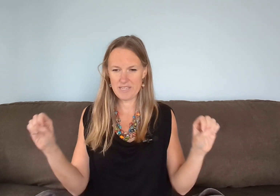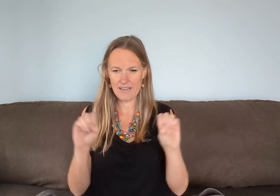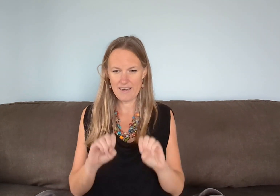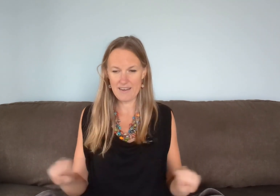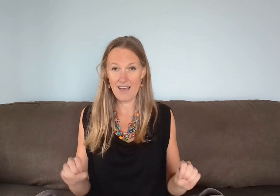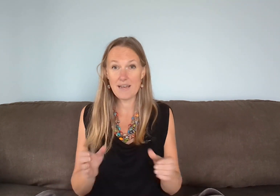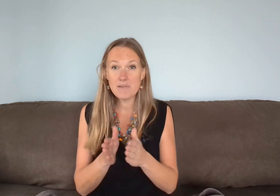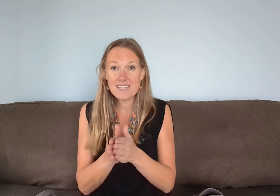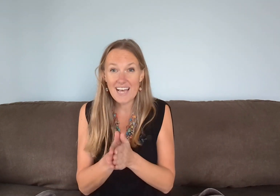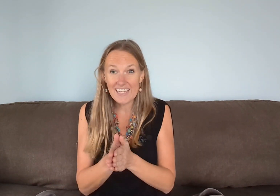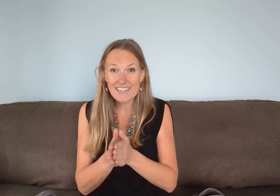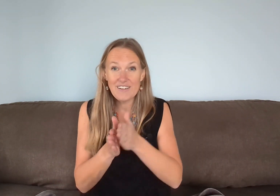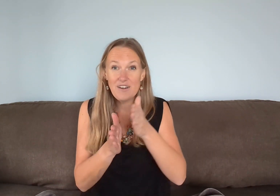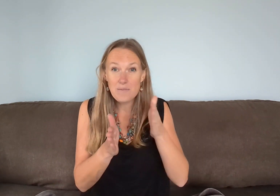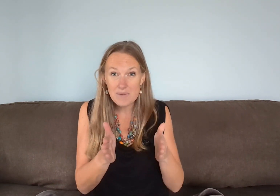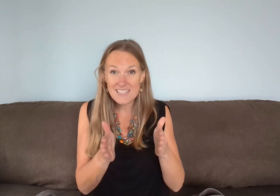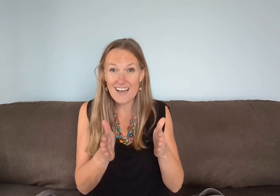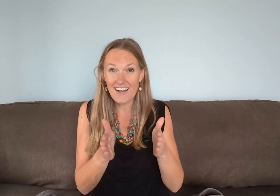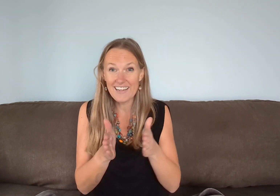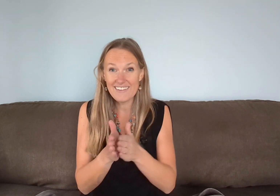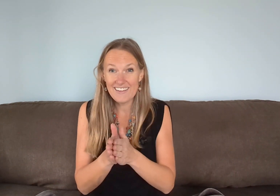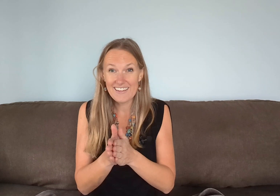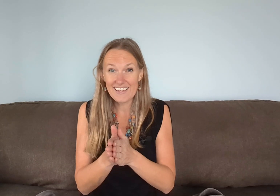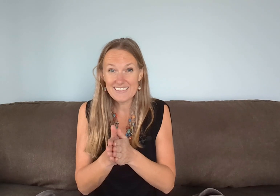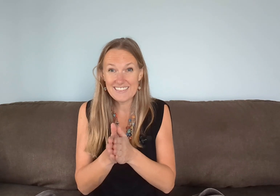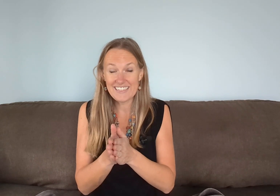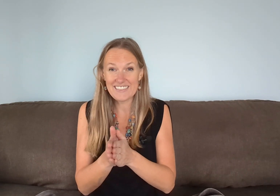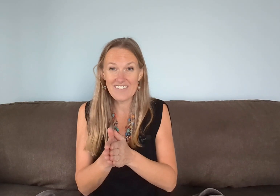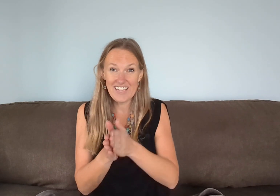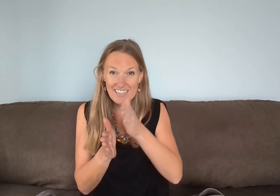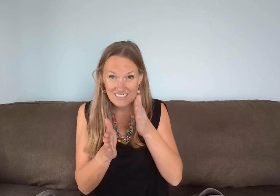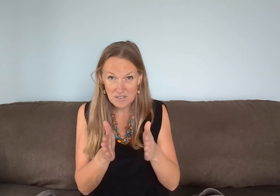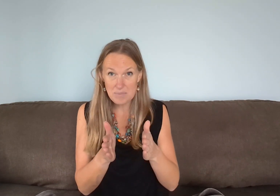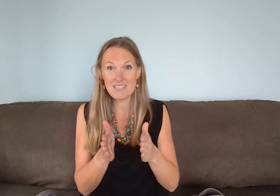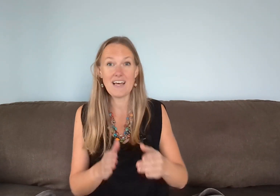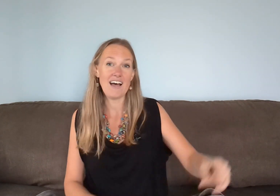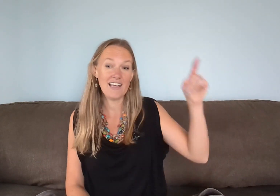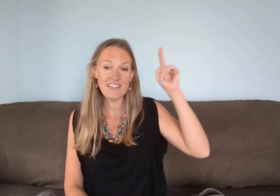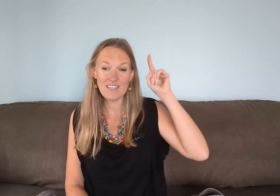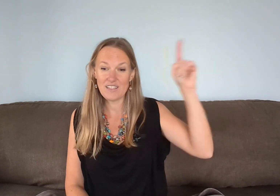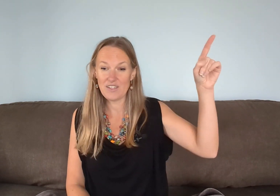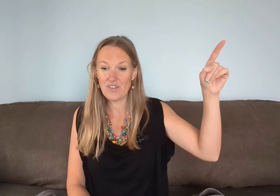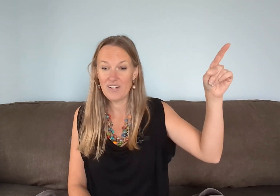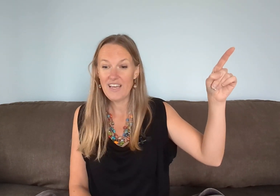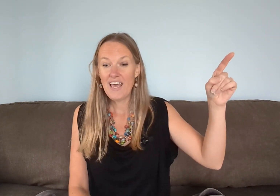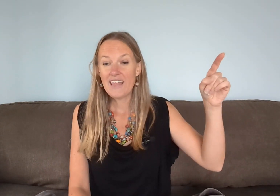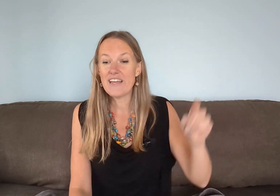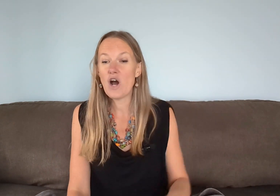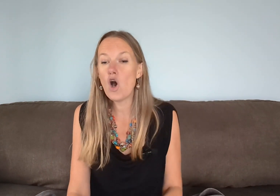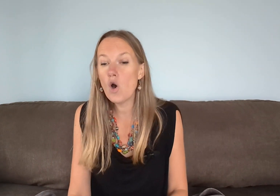sign, none beside you, beside. Okay, so you take your dominant hand showing beside you. And then